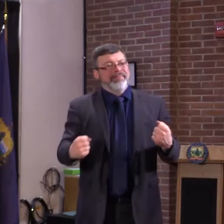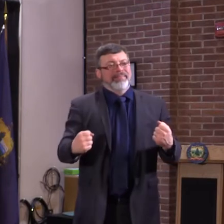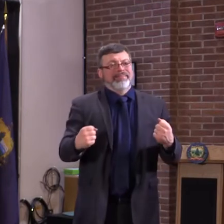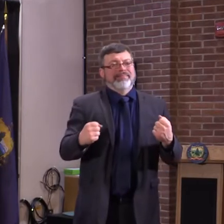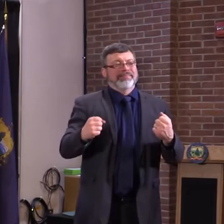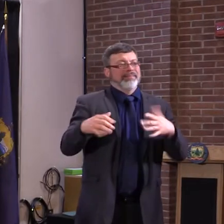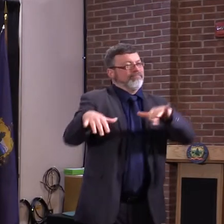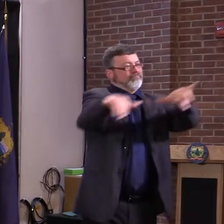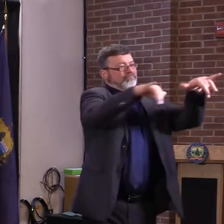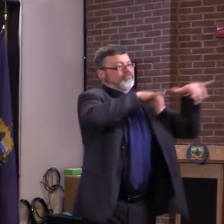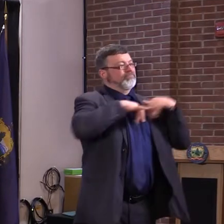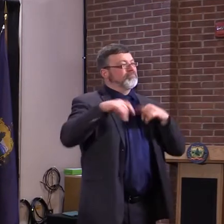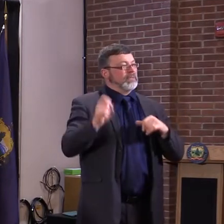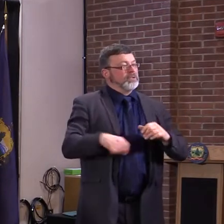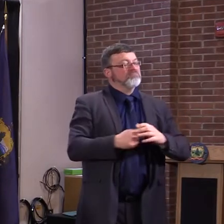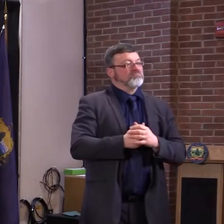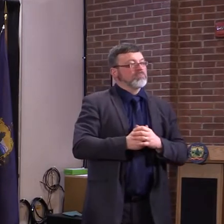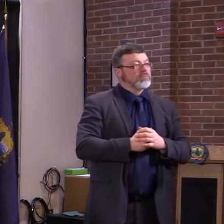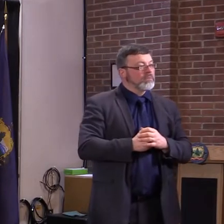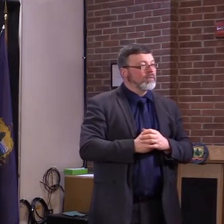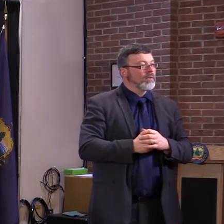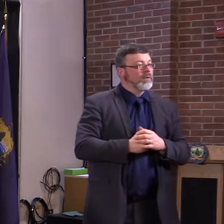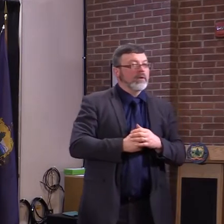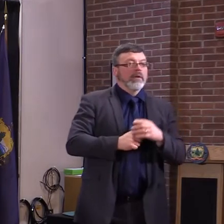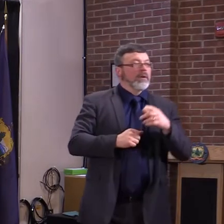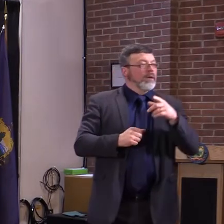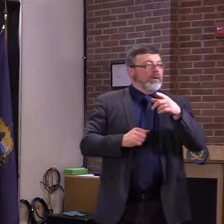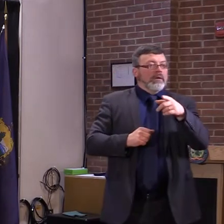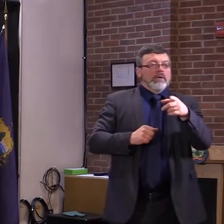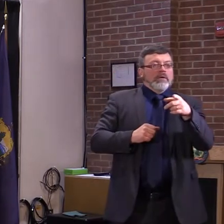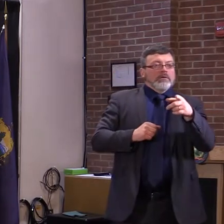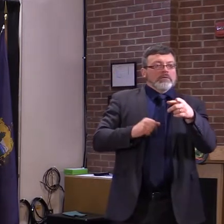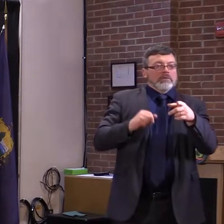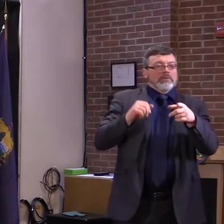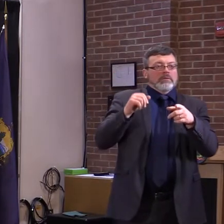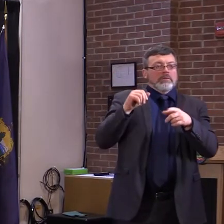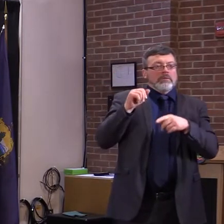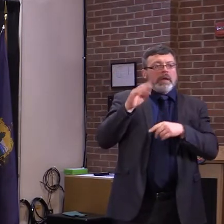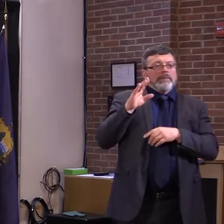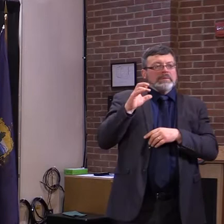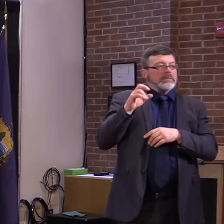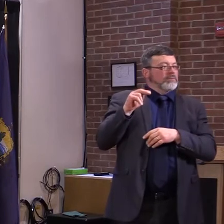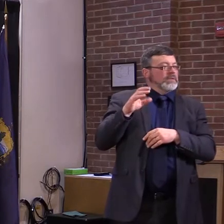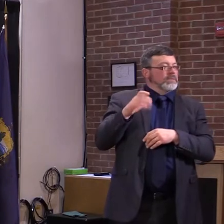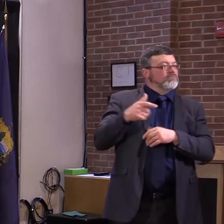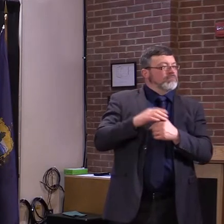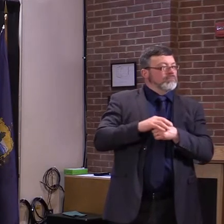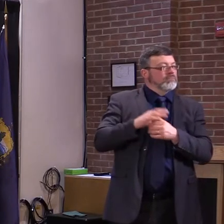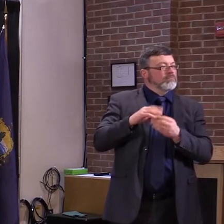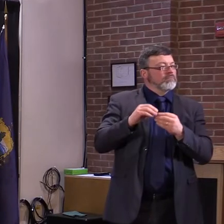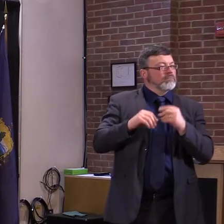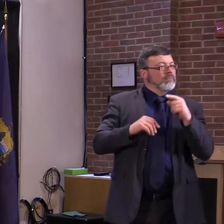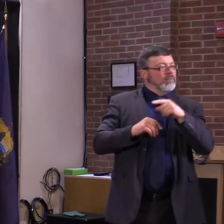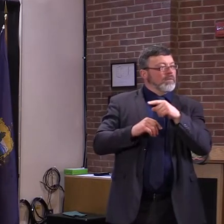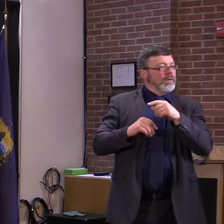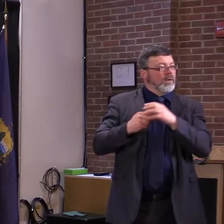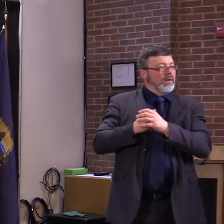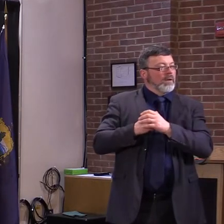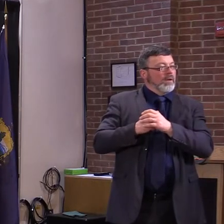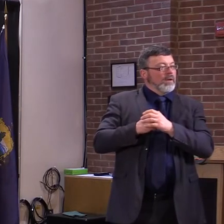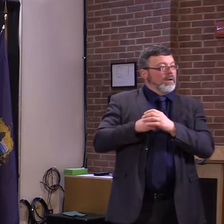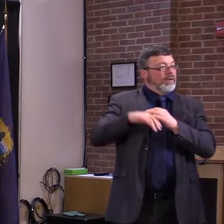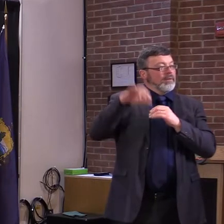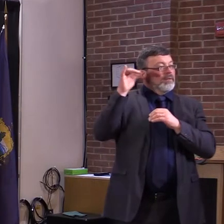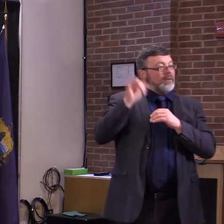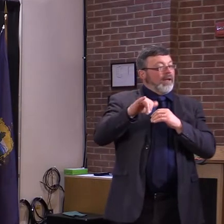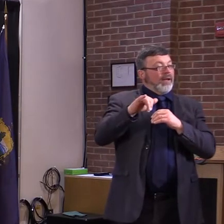Governor, given the restrictions now on truckers crossing the border on both sides, the United States and Canada, just wondering